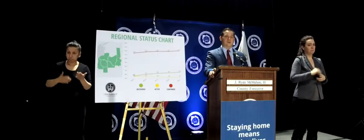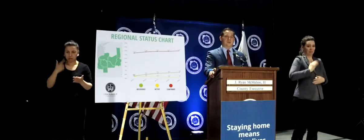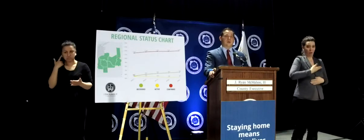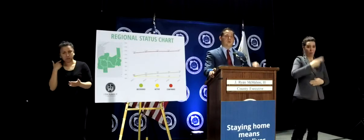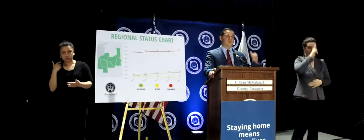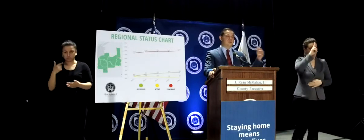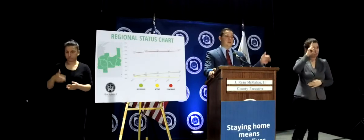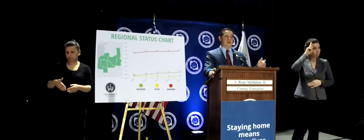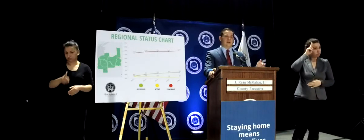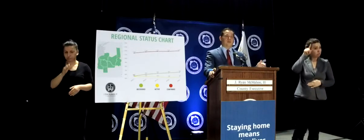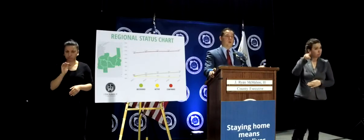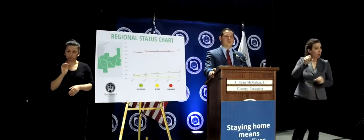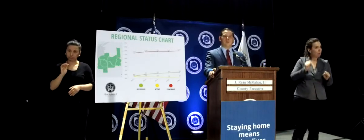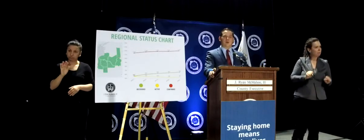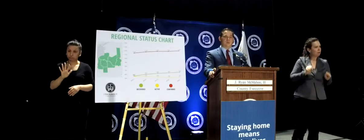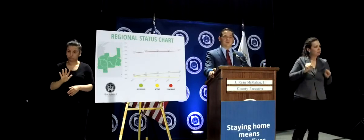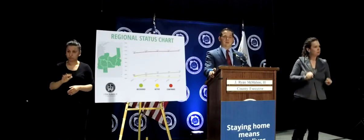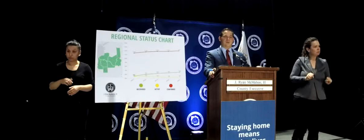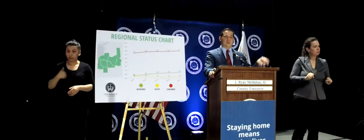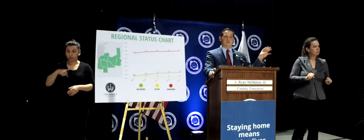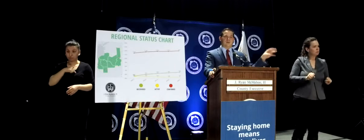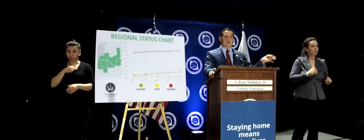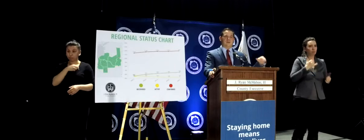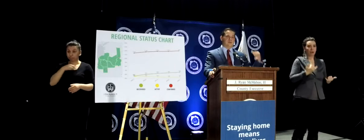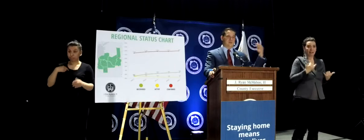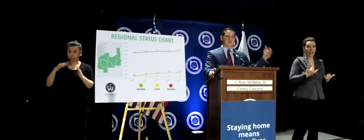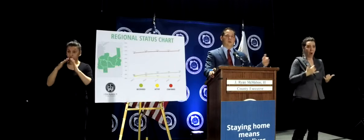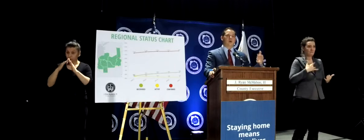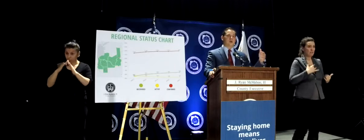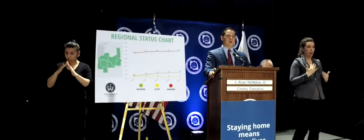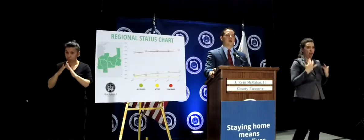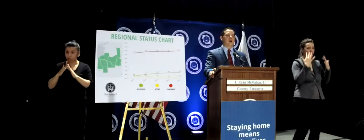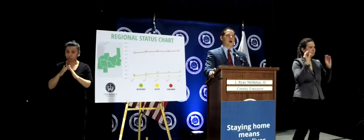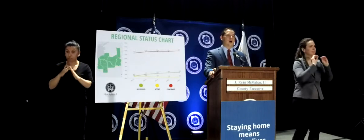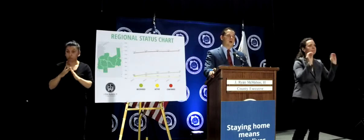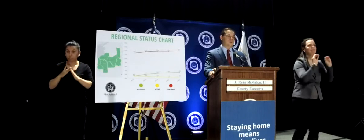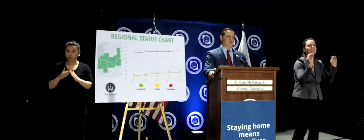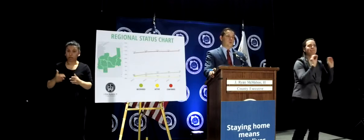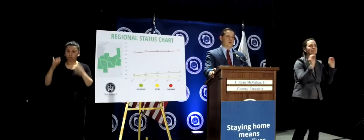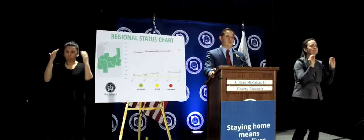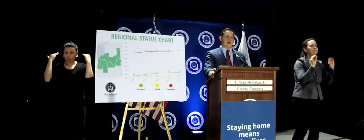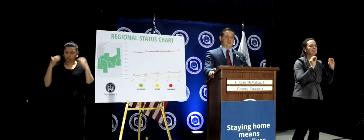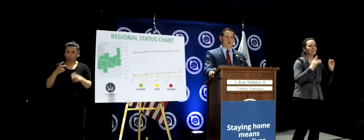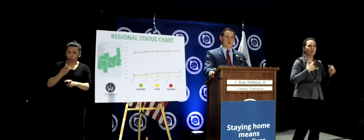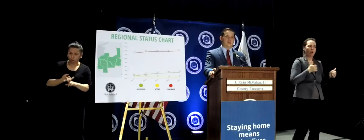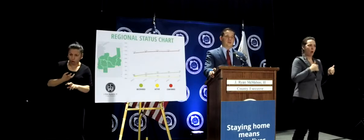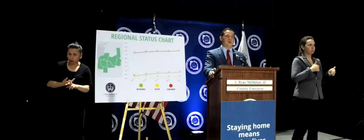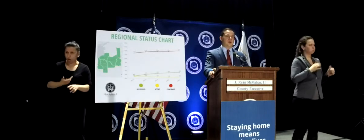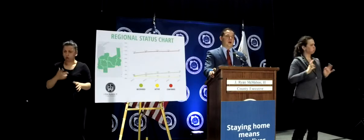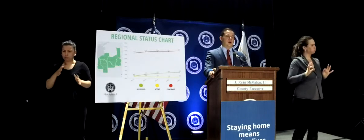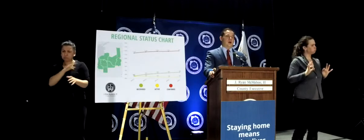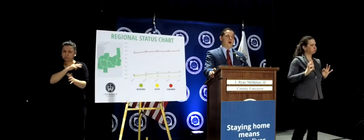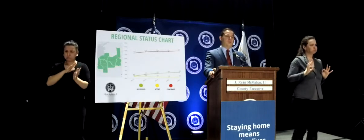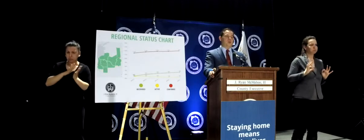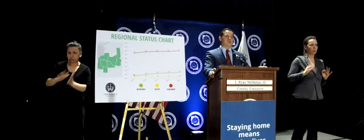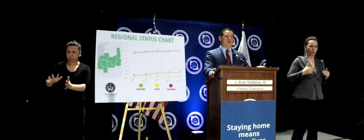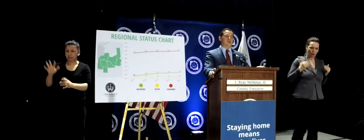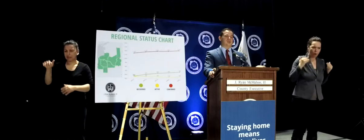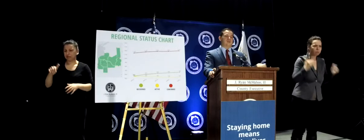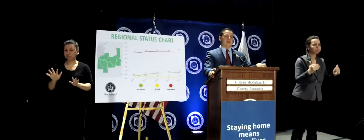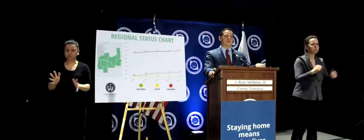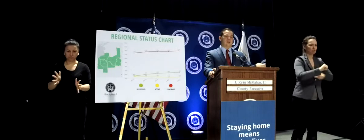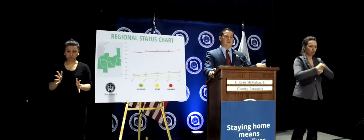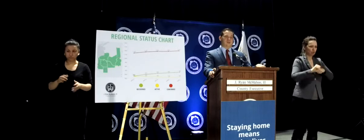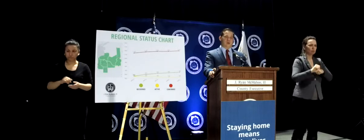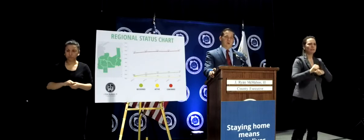a challenge. We've been saying, if it was, I wouldn't have been saying for the last 5 days, let's get this going. It's not a challenge. Our